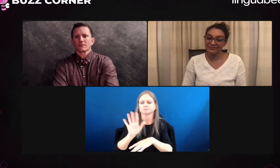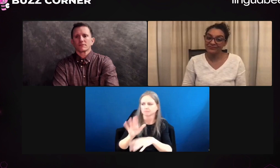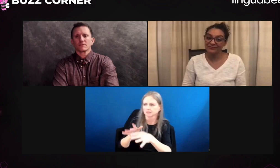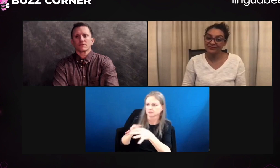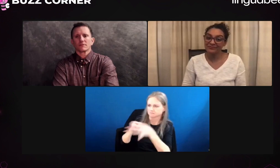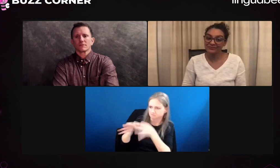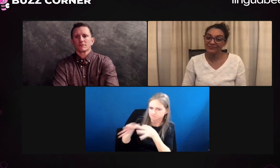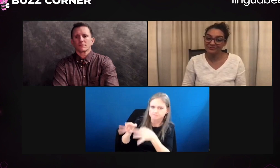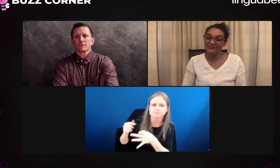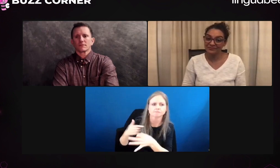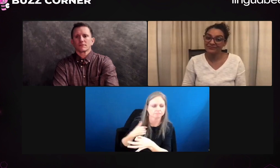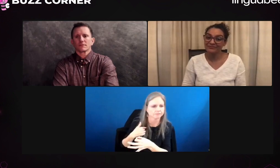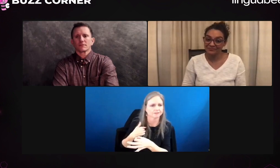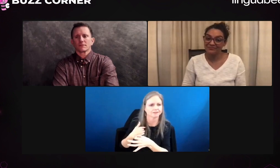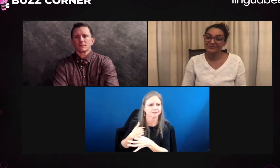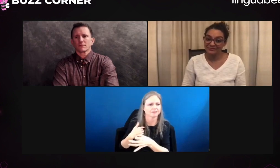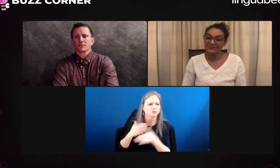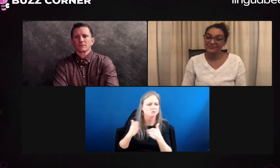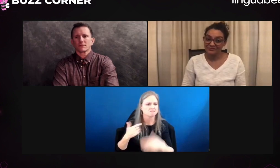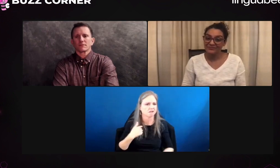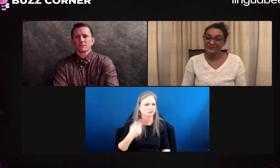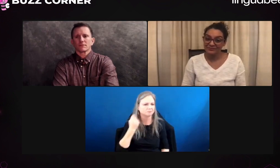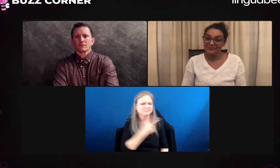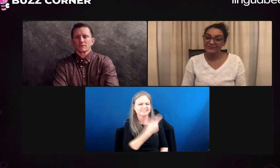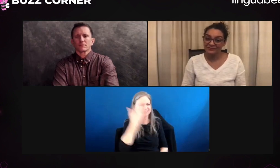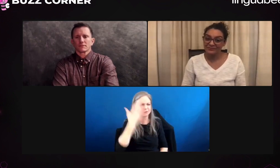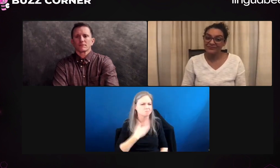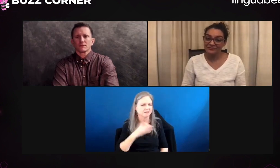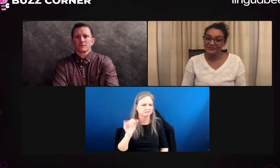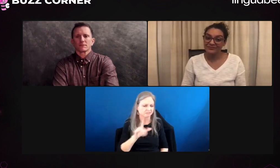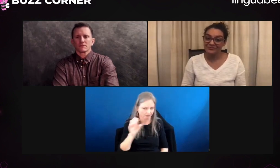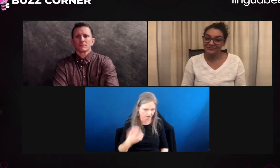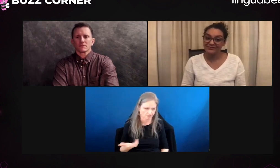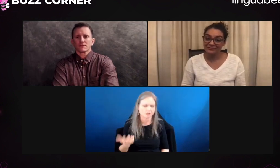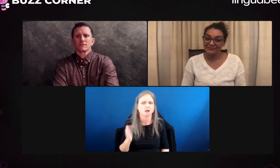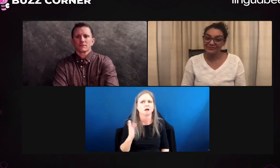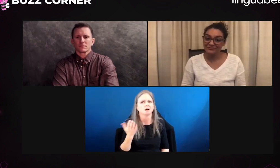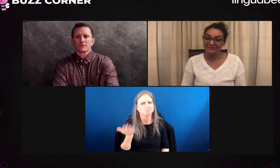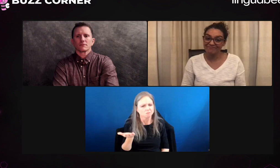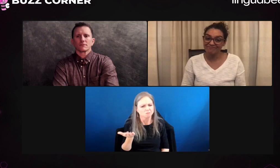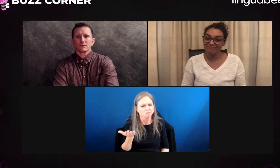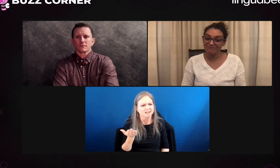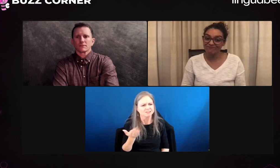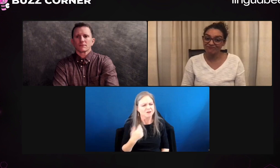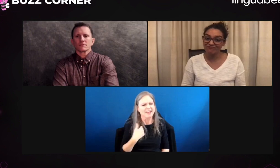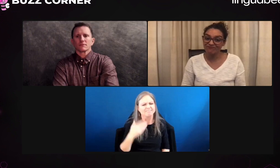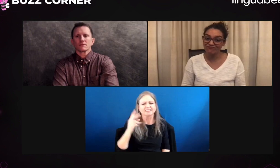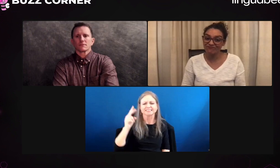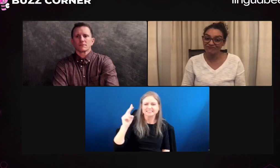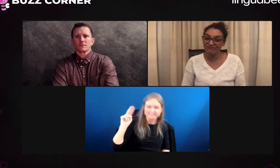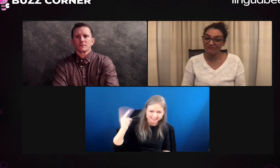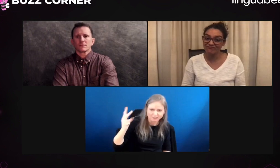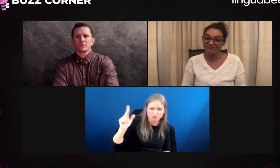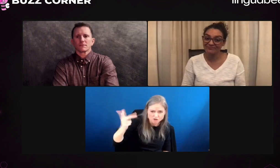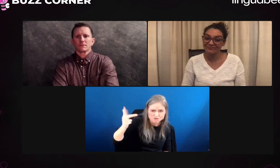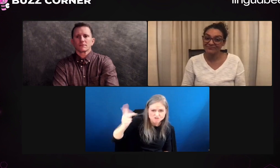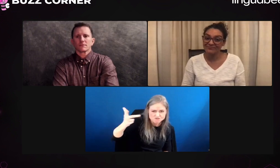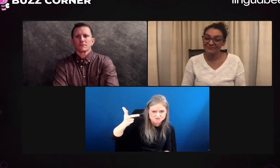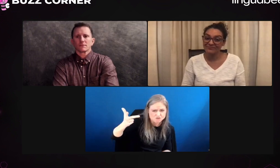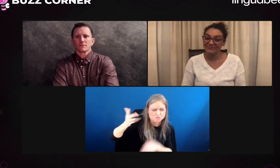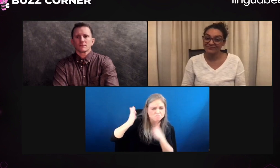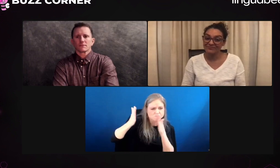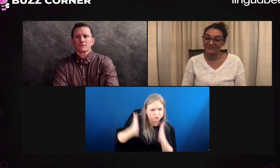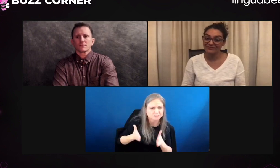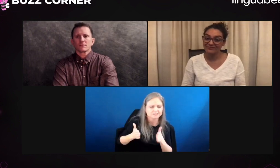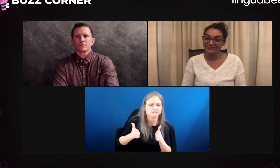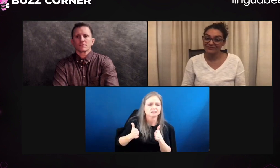advocate. Sure. Yeah, so he got involved. He interrupted the interpreter. He handled that communication exchange. He understands my